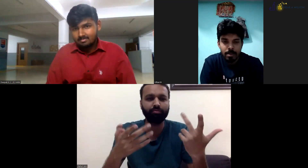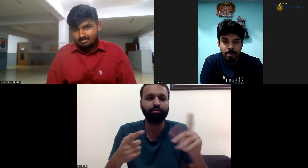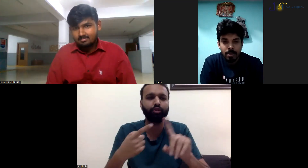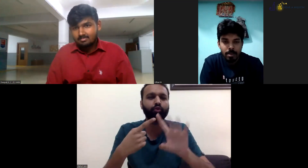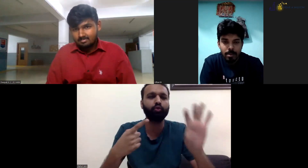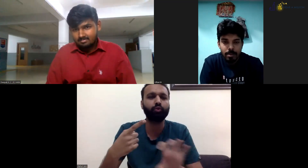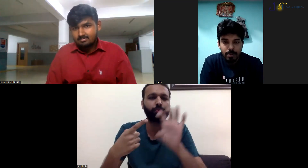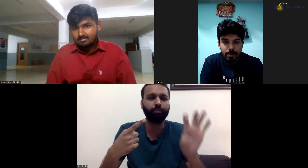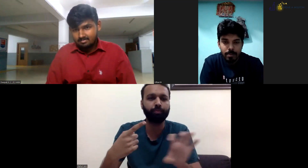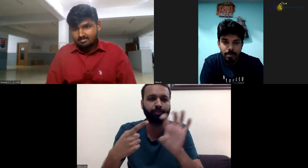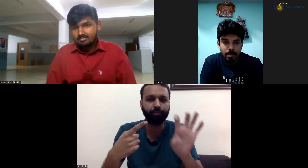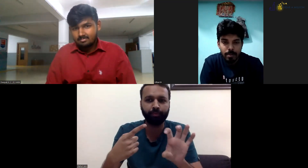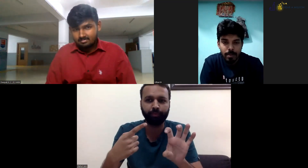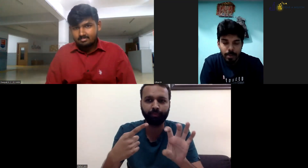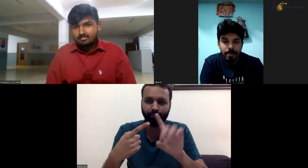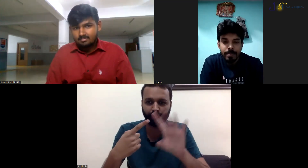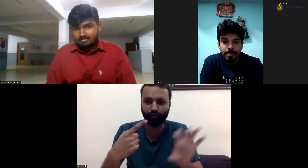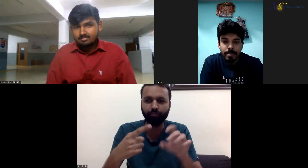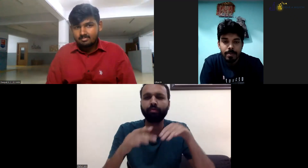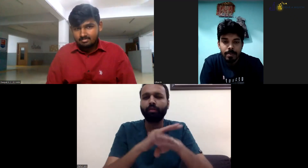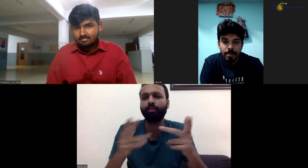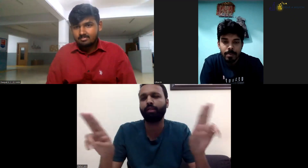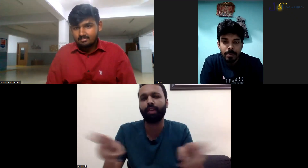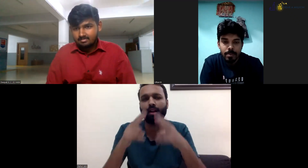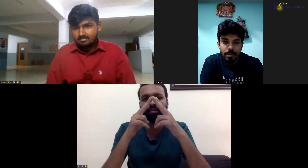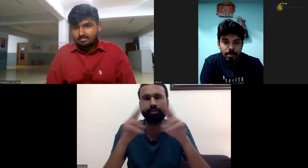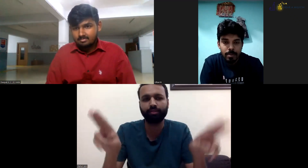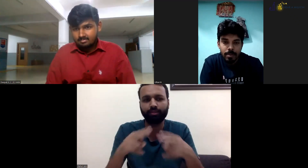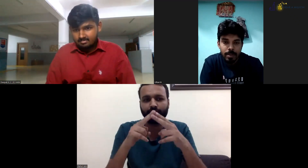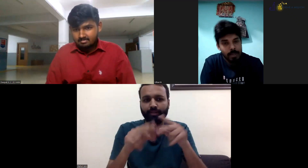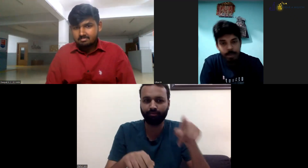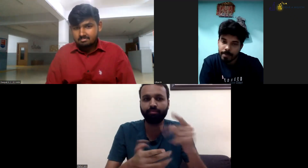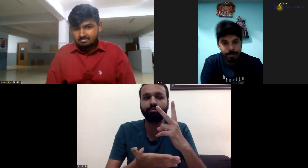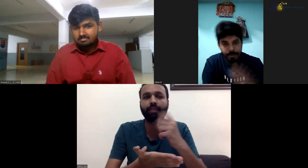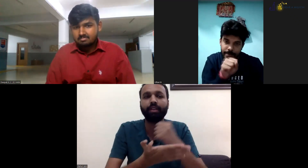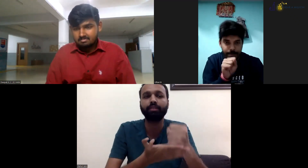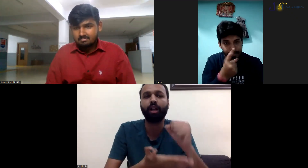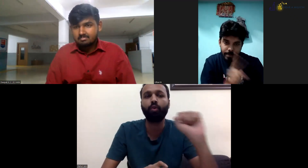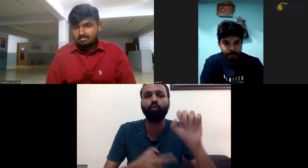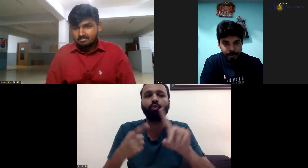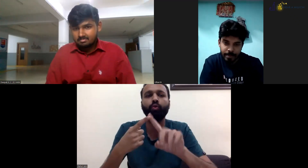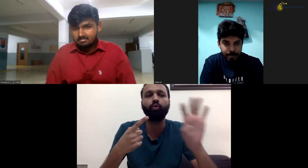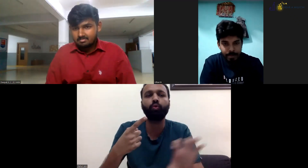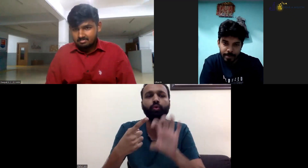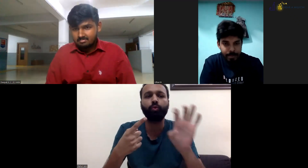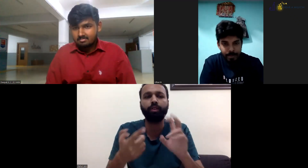was a 2-week trip, and we were wanting to travel Europe, especially France.